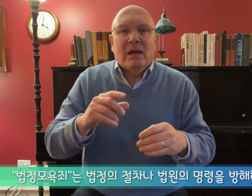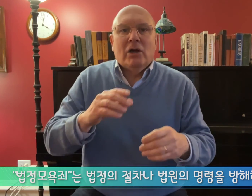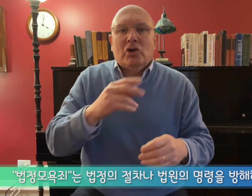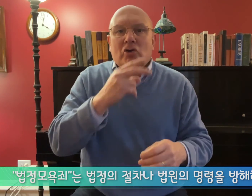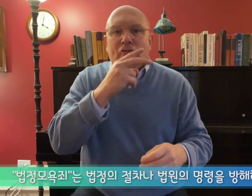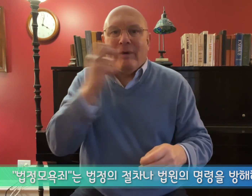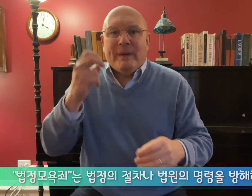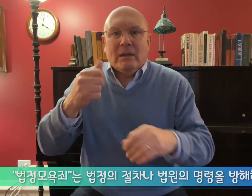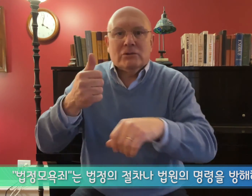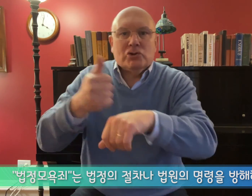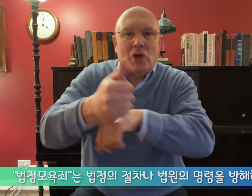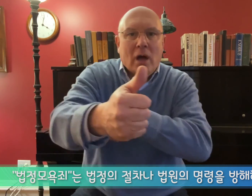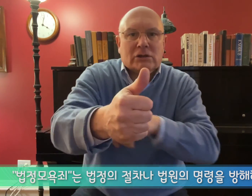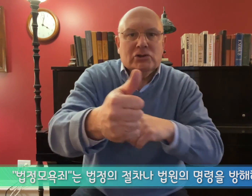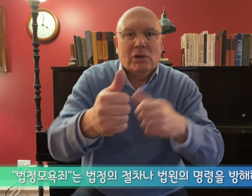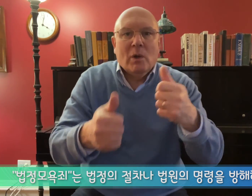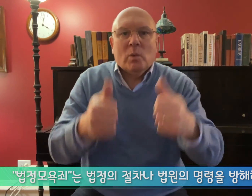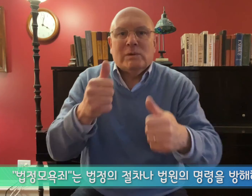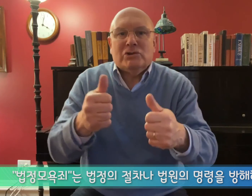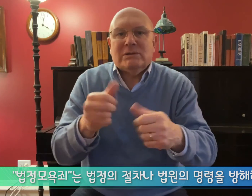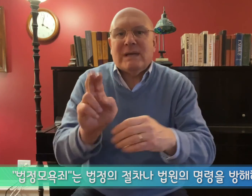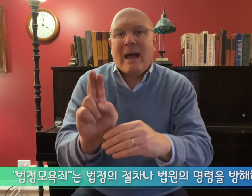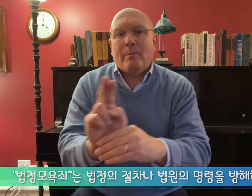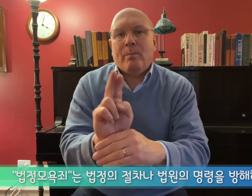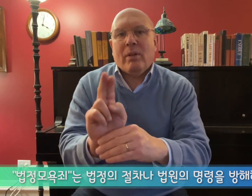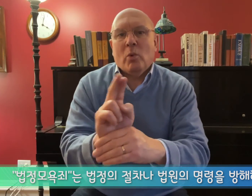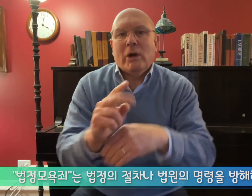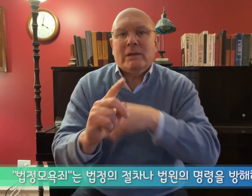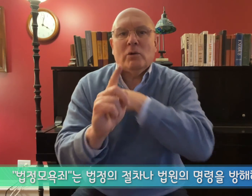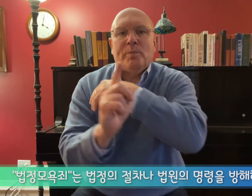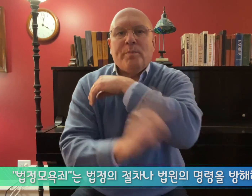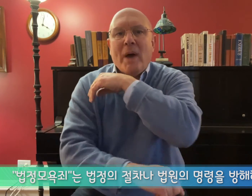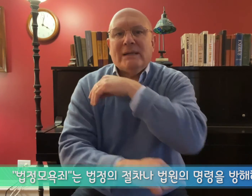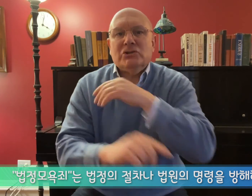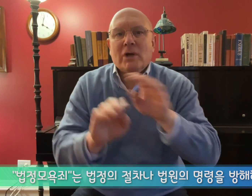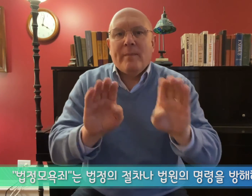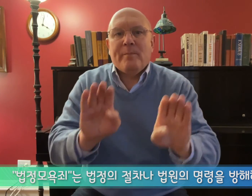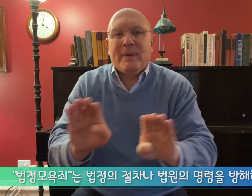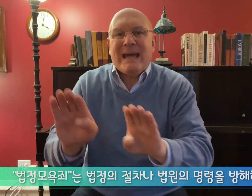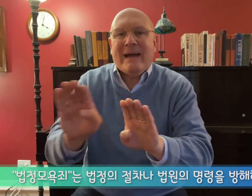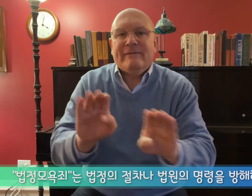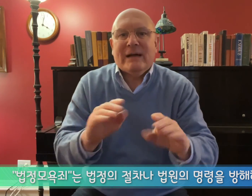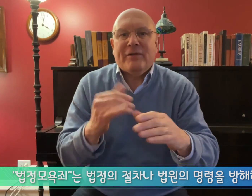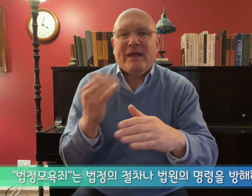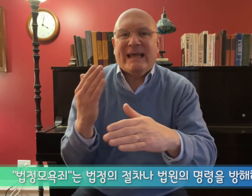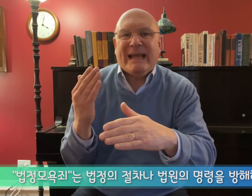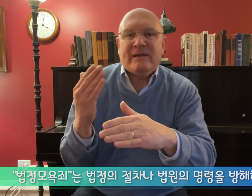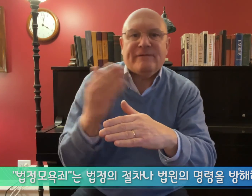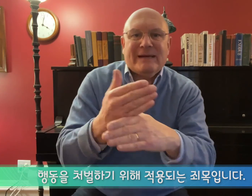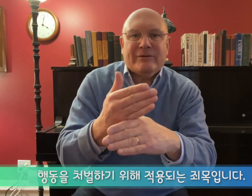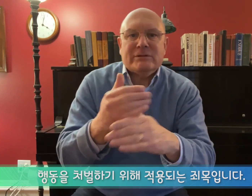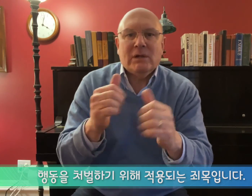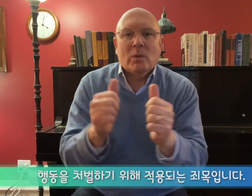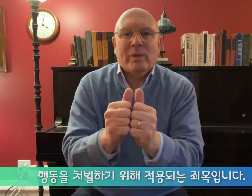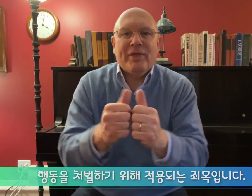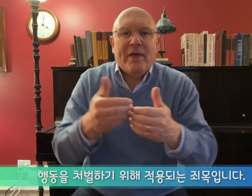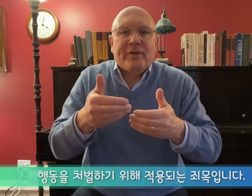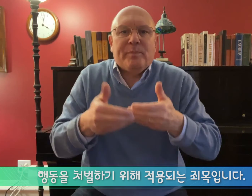Criminal contempt of court is a criminal charge which is employed to punish behavior that interferes